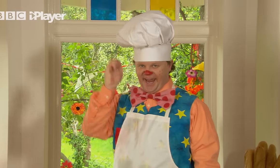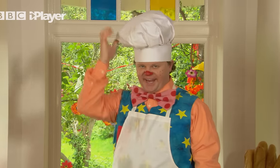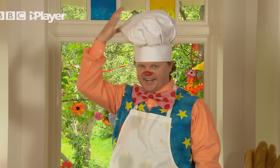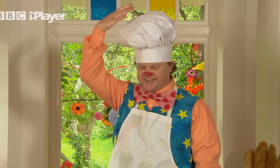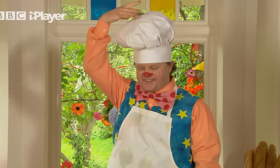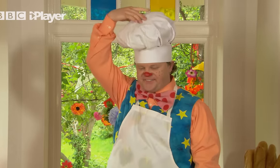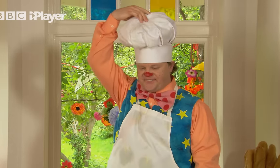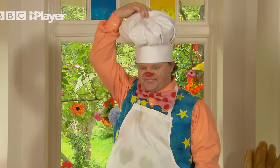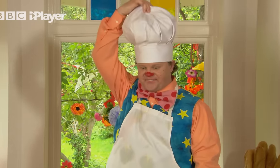Yes.